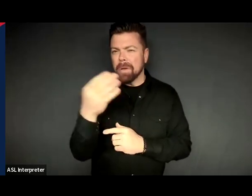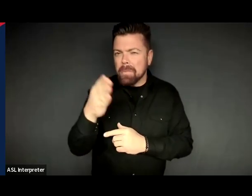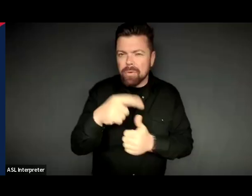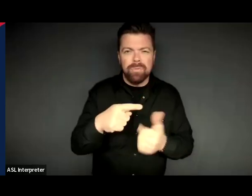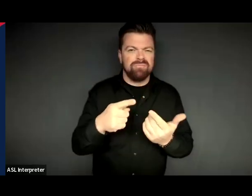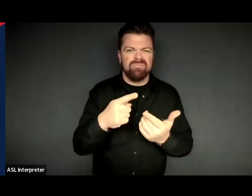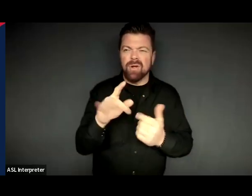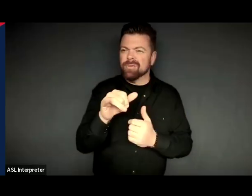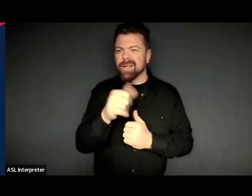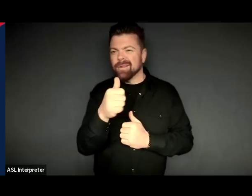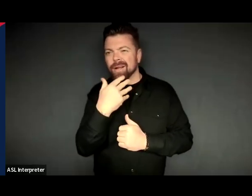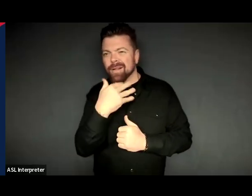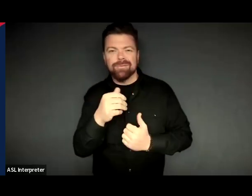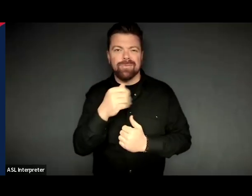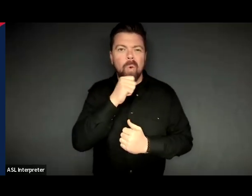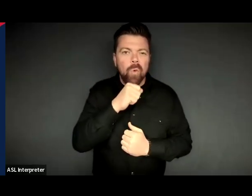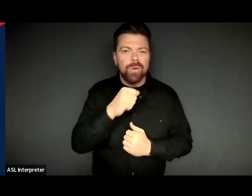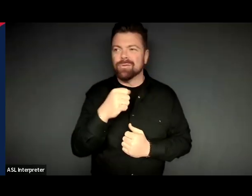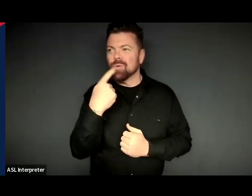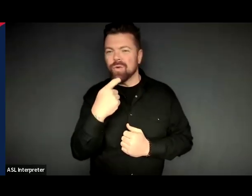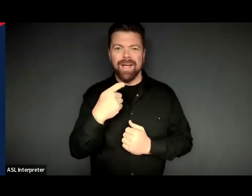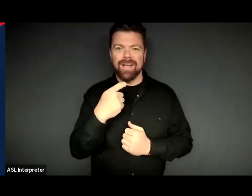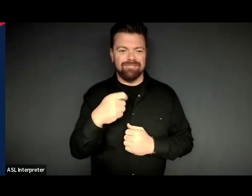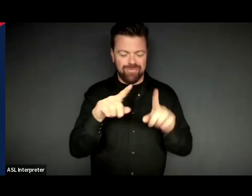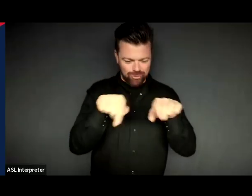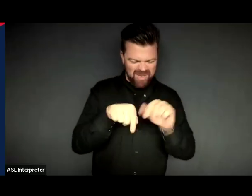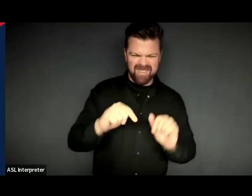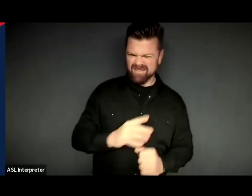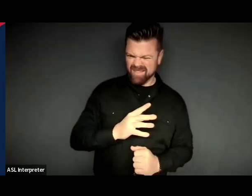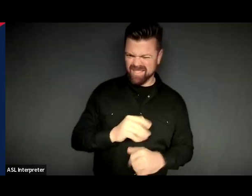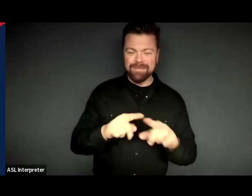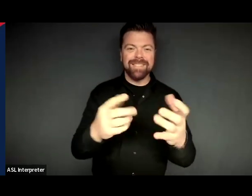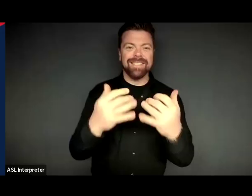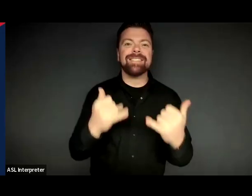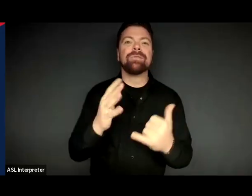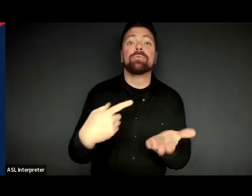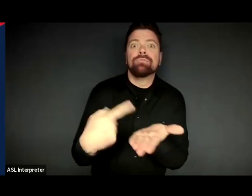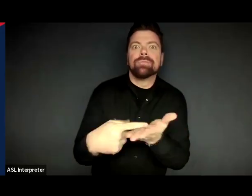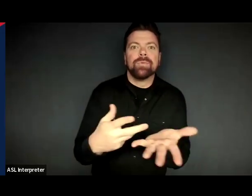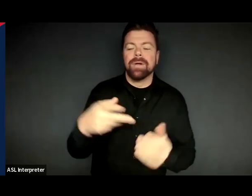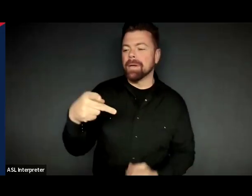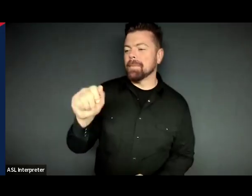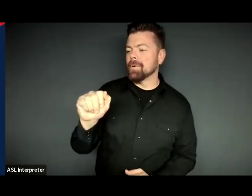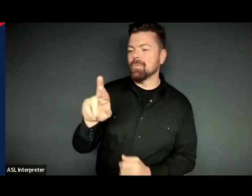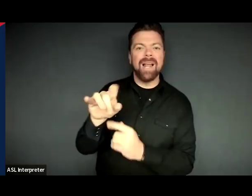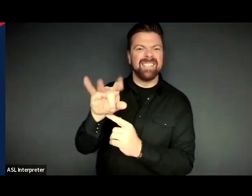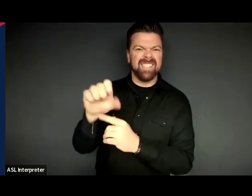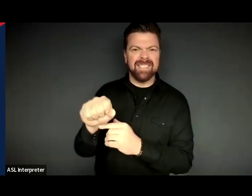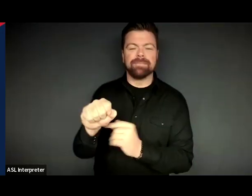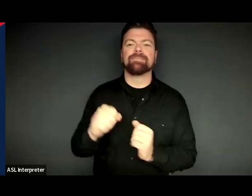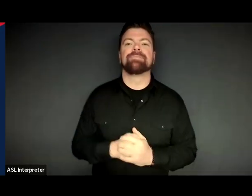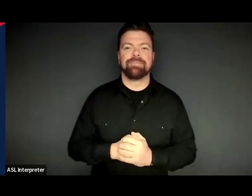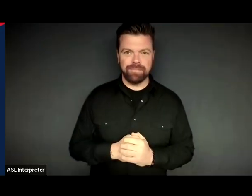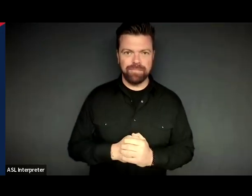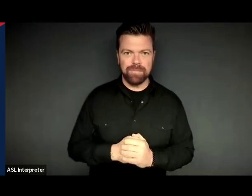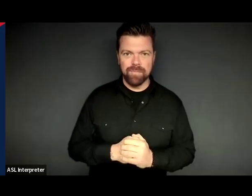and red triangles. So it's kind of fancy. But anyway, we're here today to talk about paralysis. And I do have something